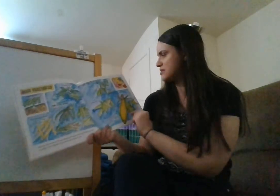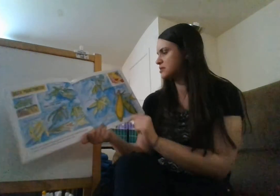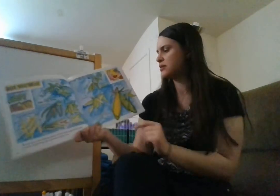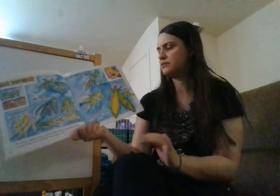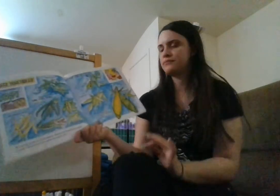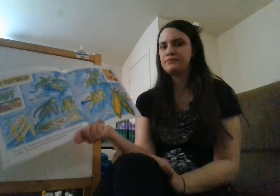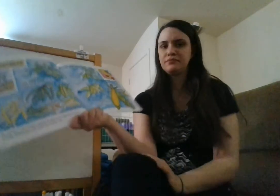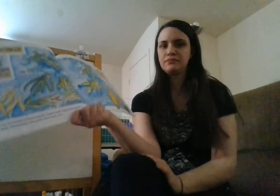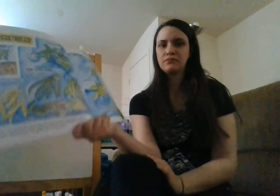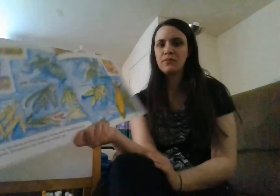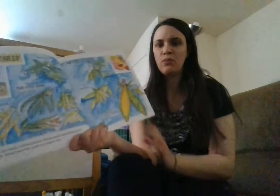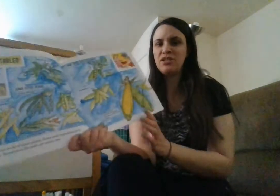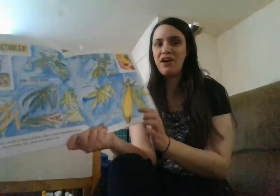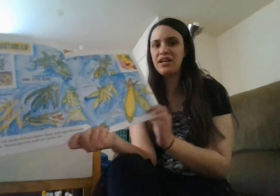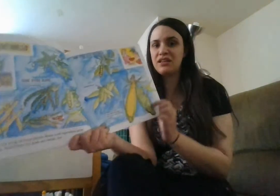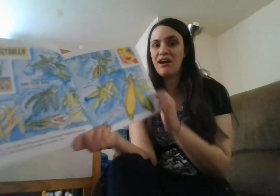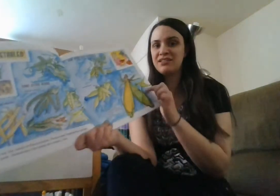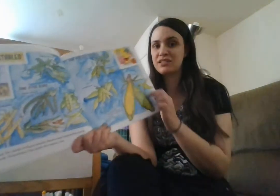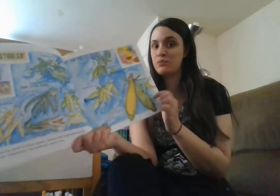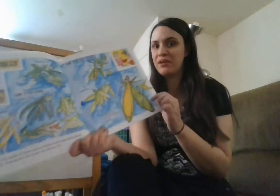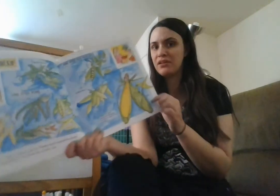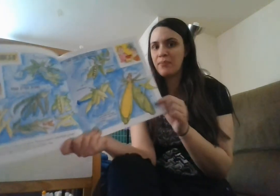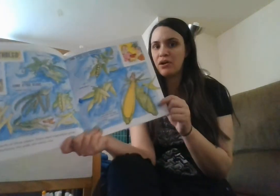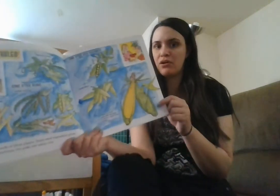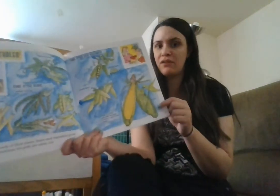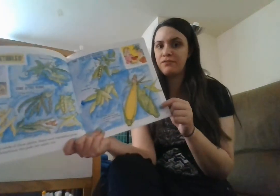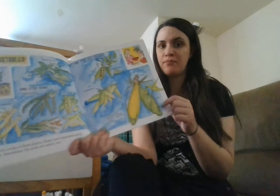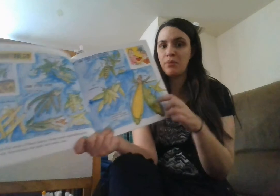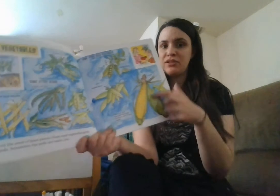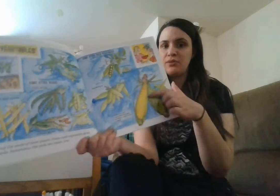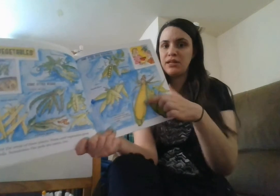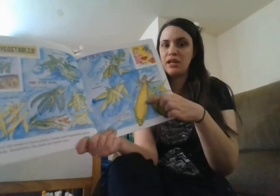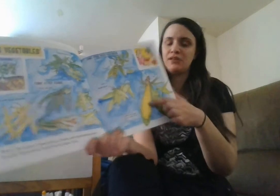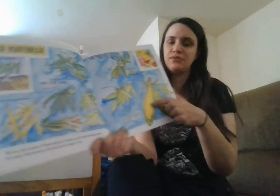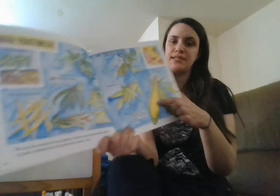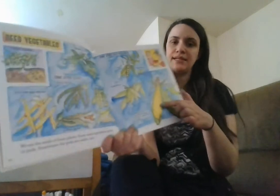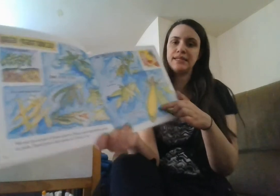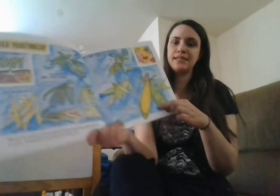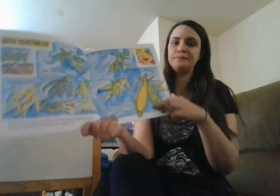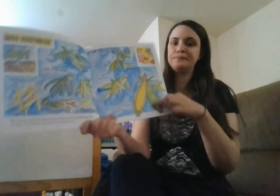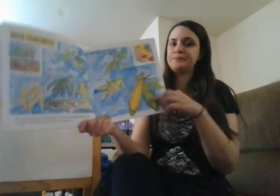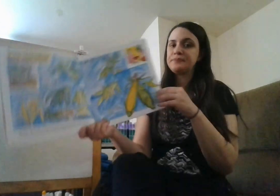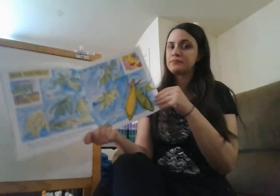husk. We do not eat the husks, we peel that part off, but we do eat the yellow seeds.